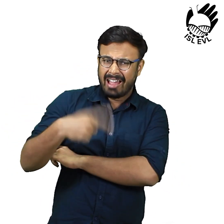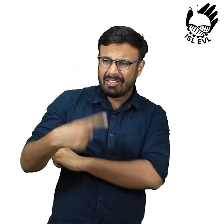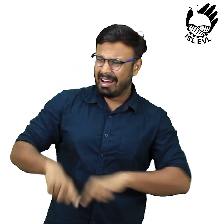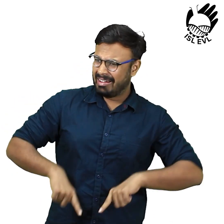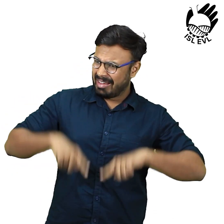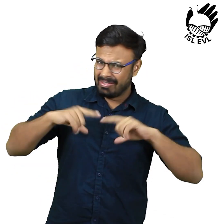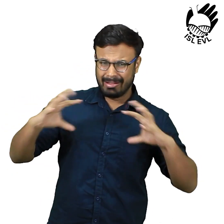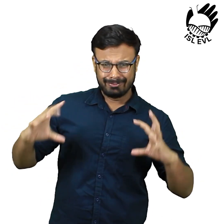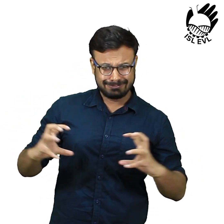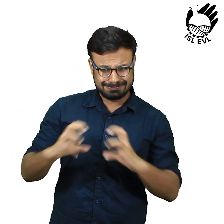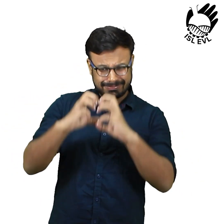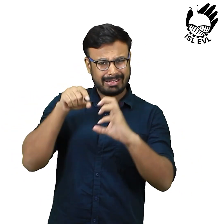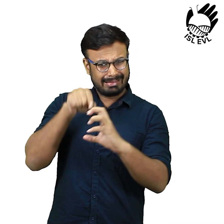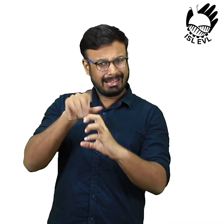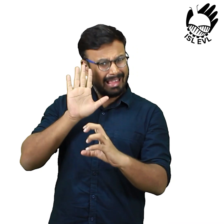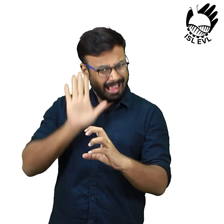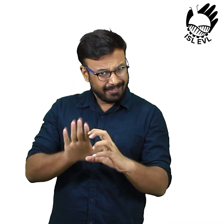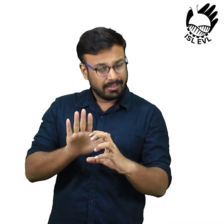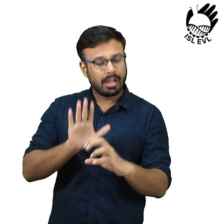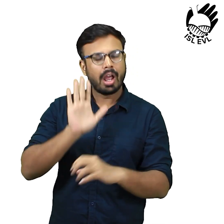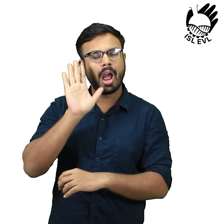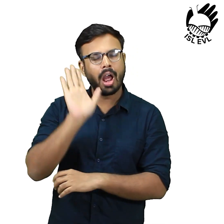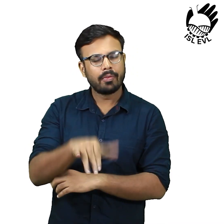So here is the sign for crystallization.